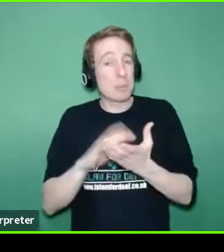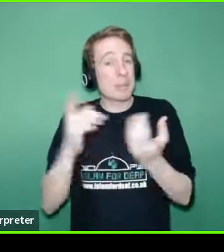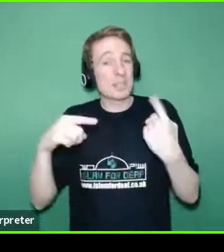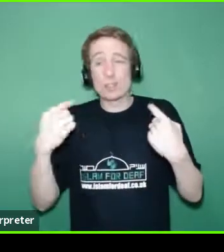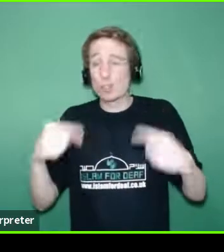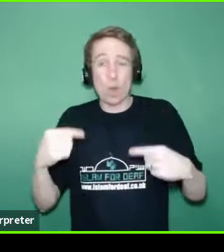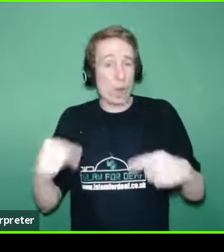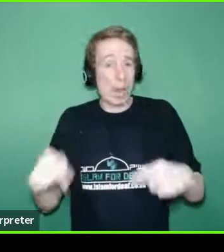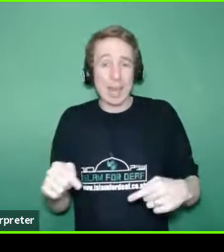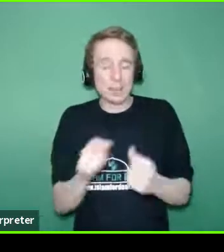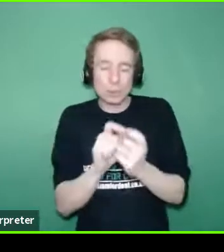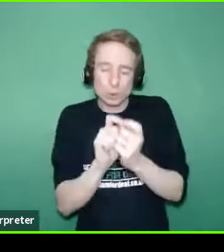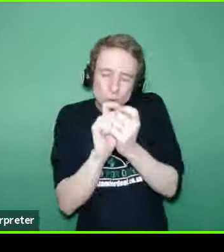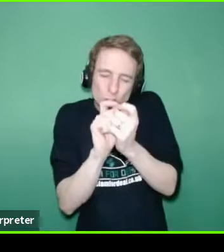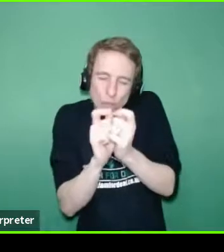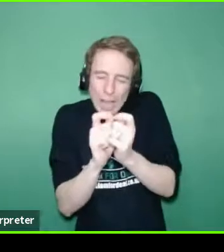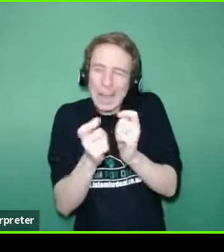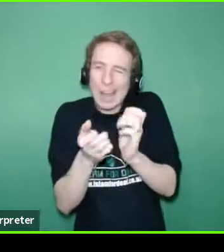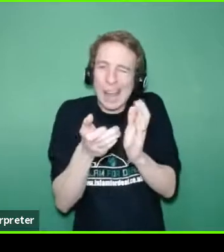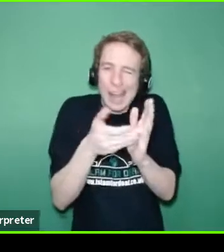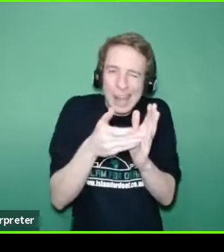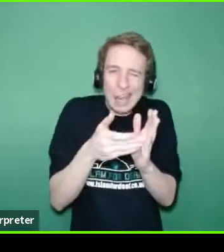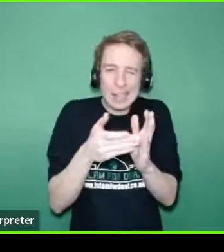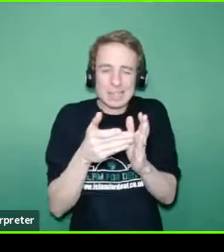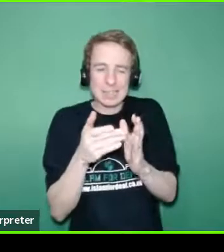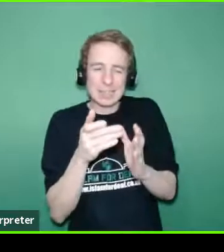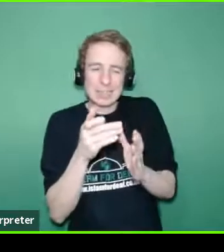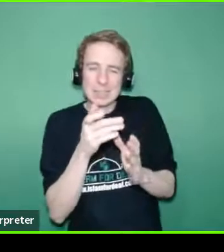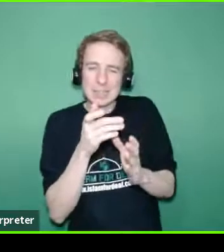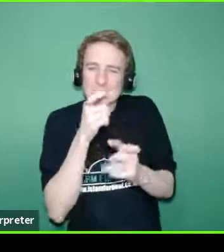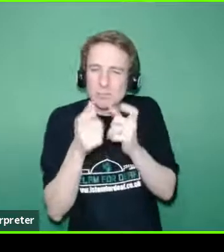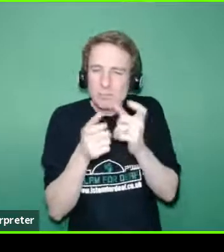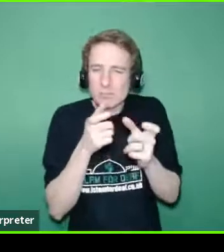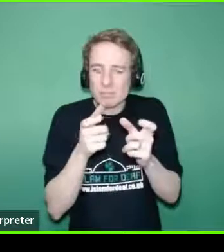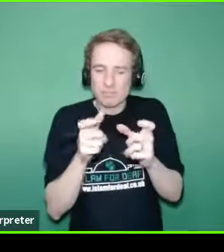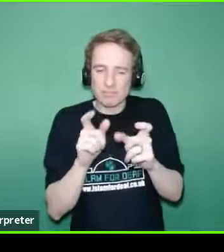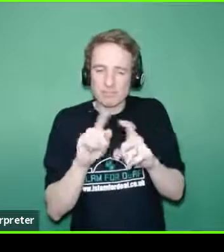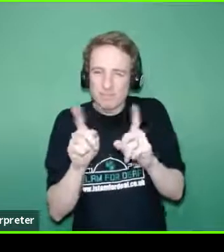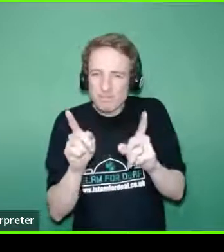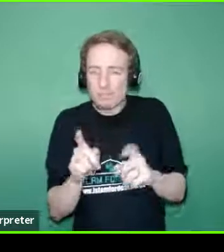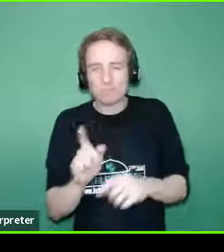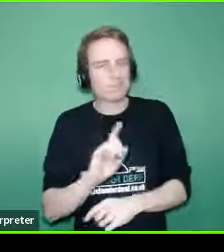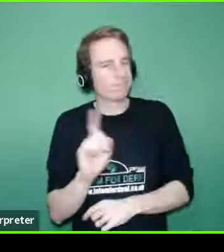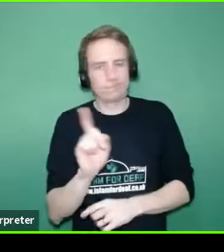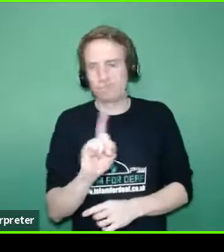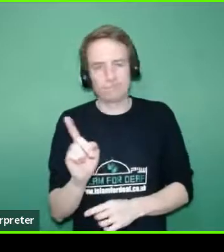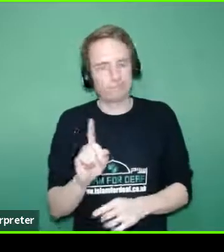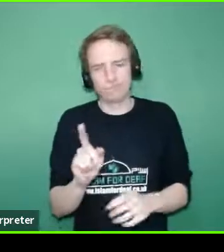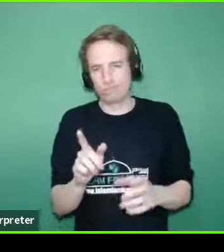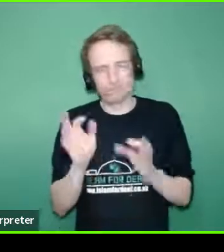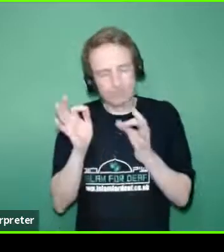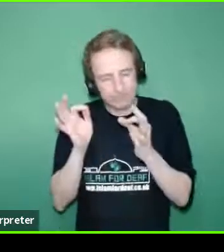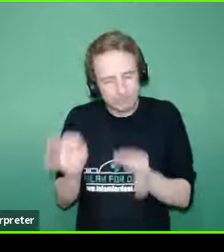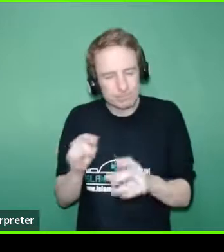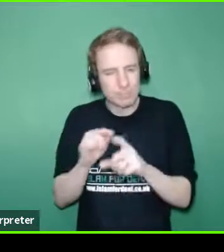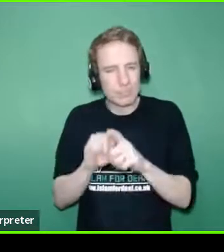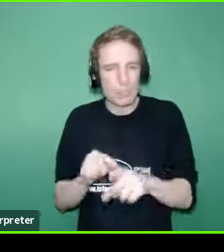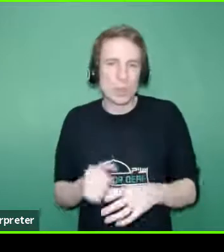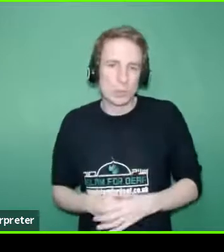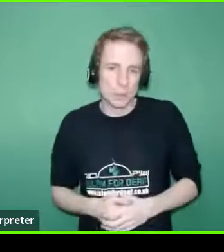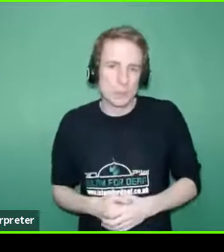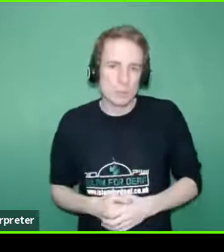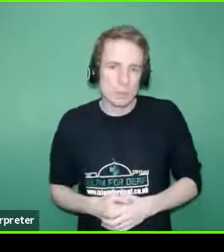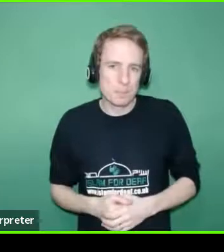shift the wording of particular supplications or to indeed change them. And we say all of this while we do believe